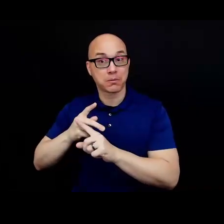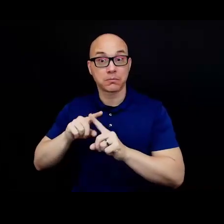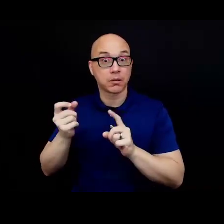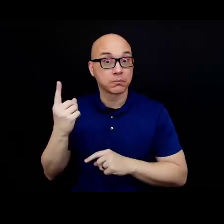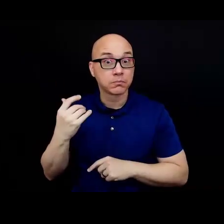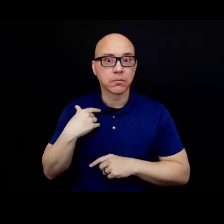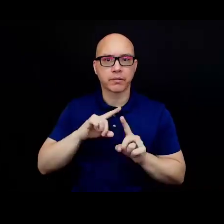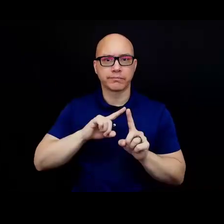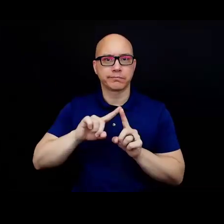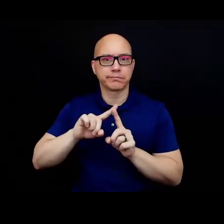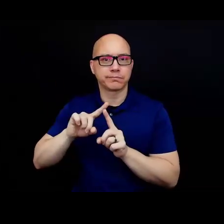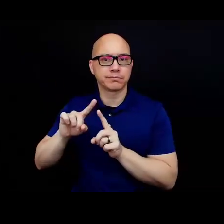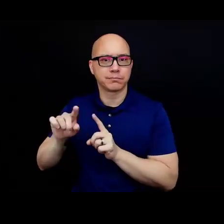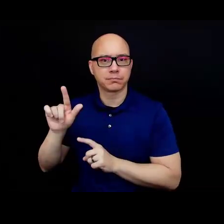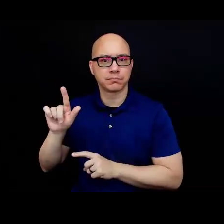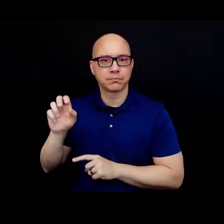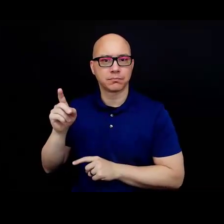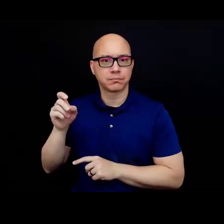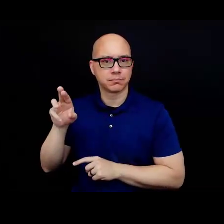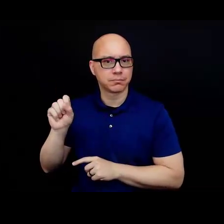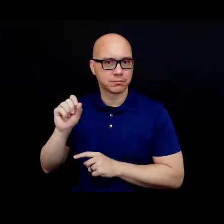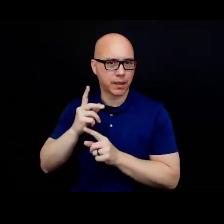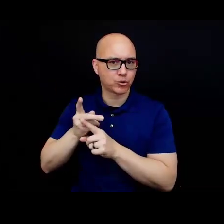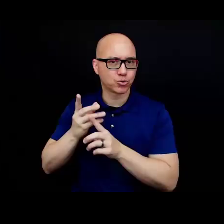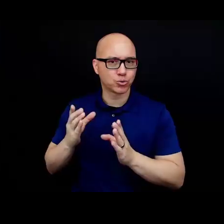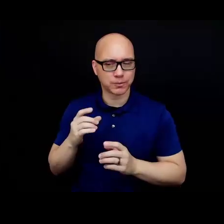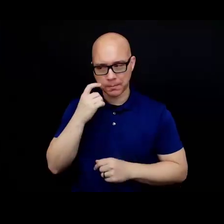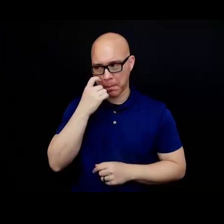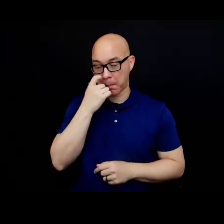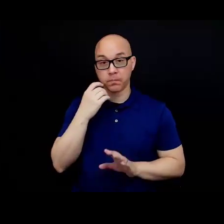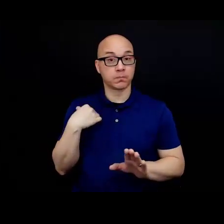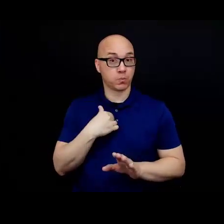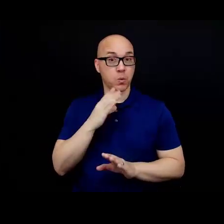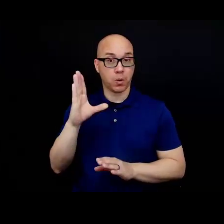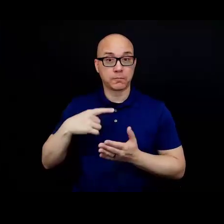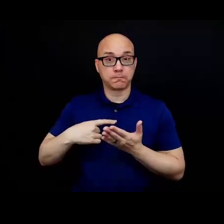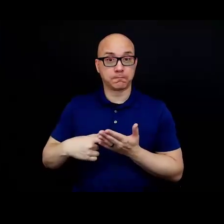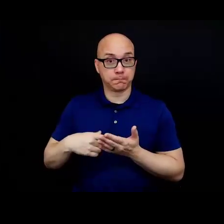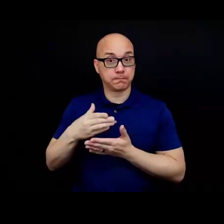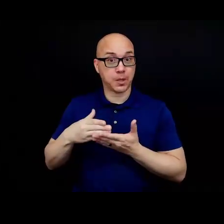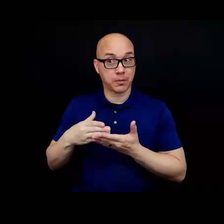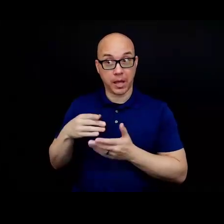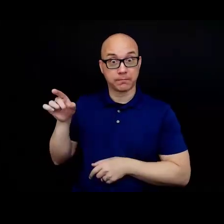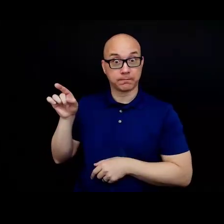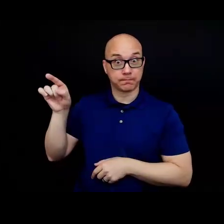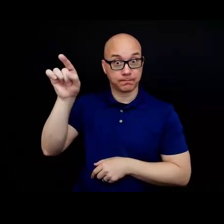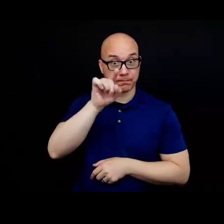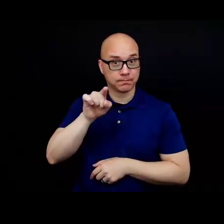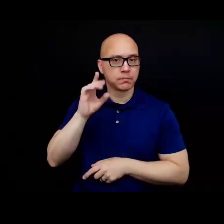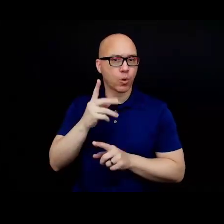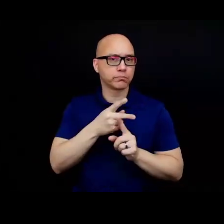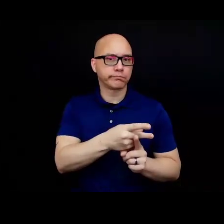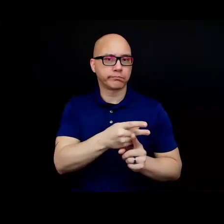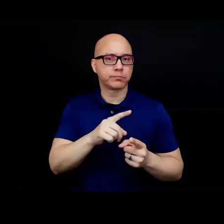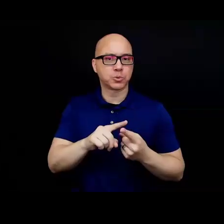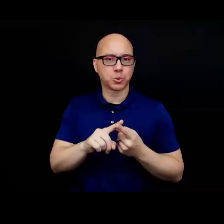other lenders out there. We're going to talk about some of those that are actually lending to small businesses.